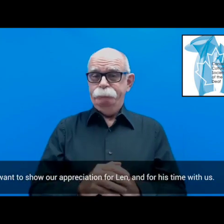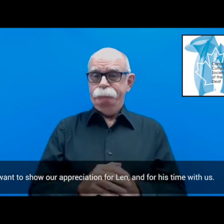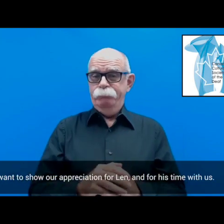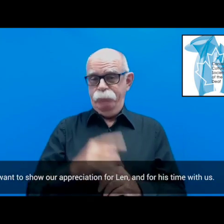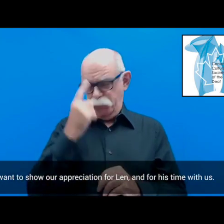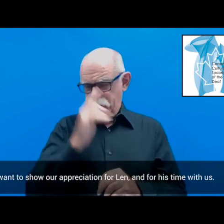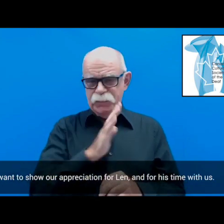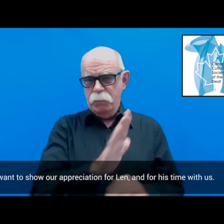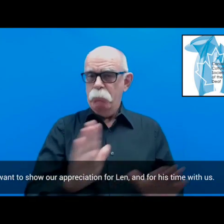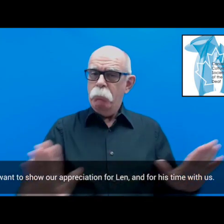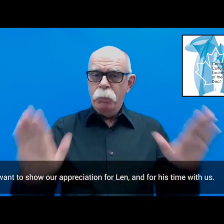with us,